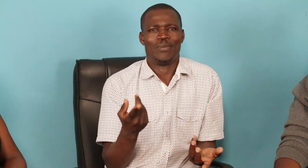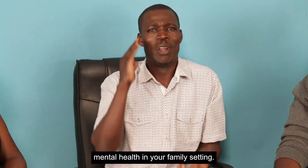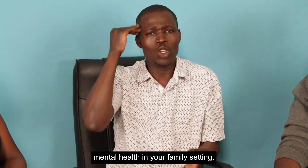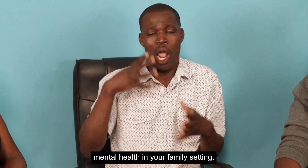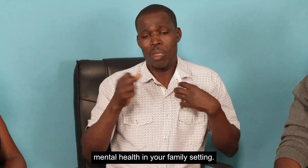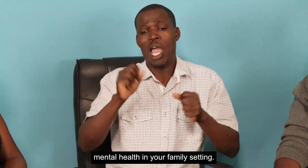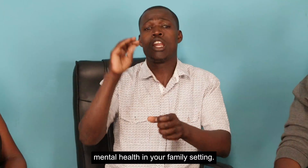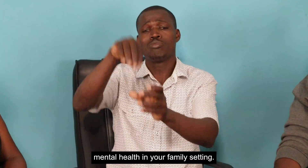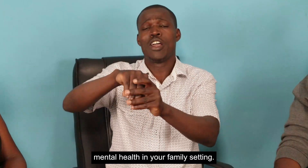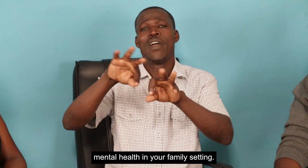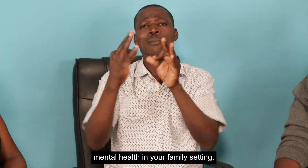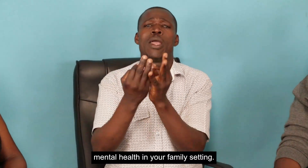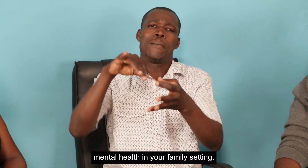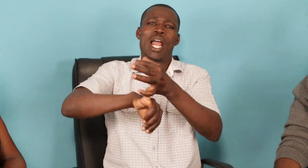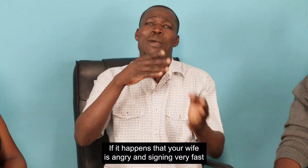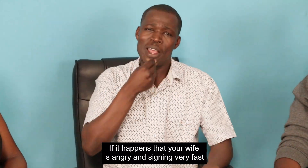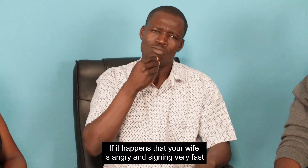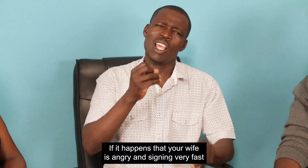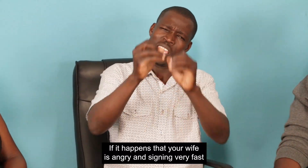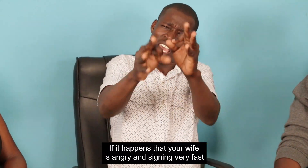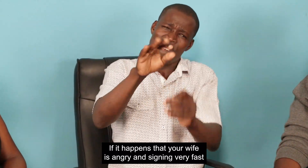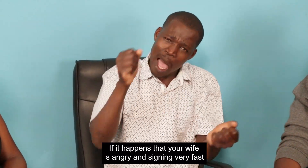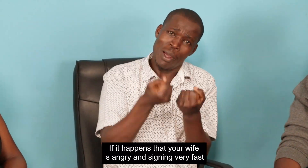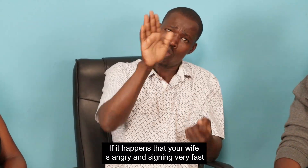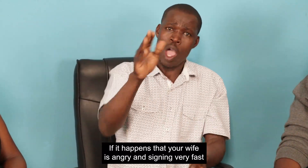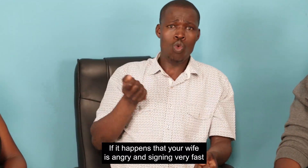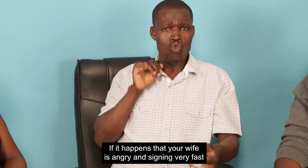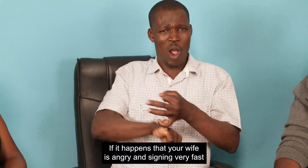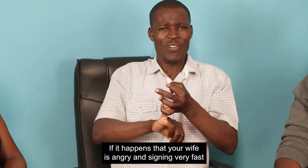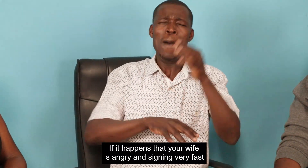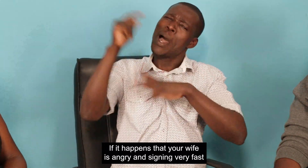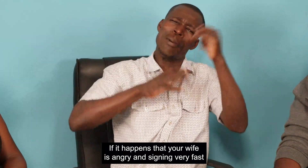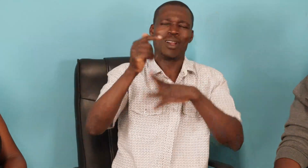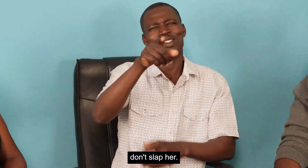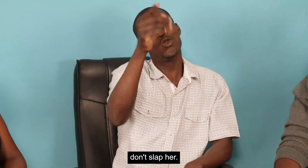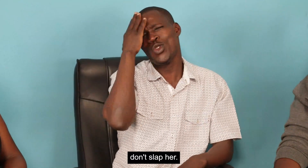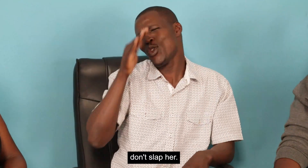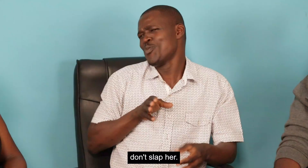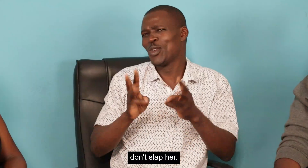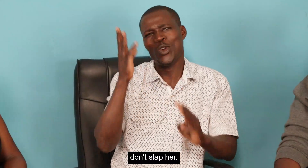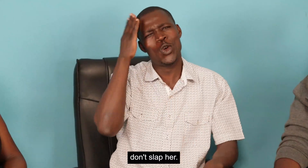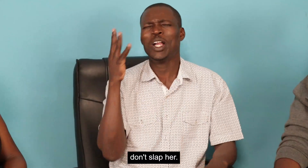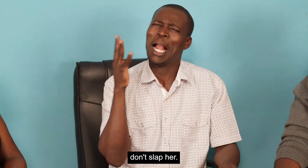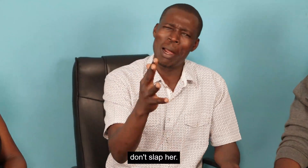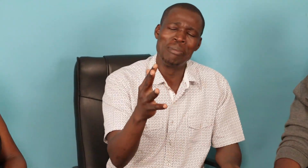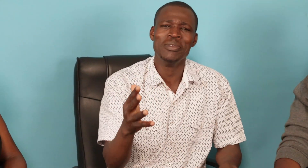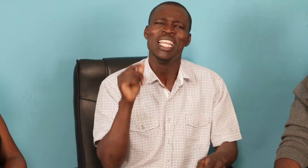the married men. I know there is a lot of family issues that causes mental health. If